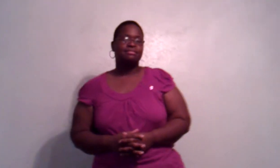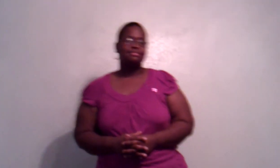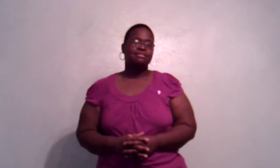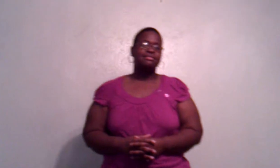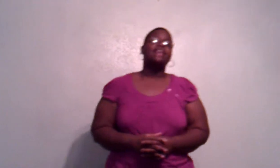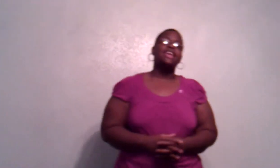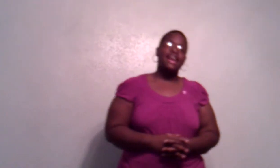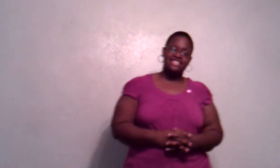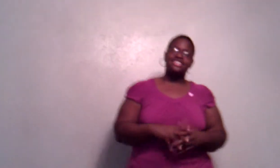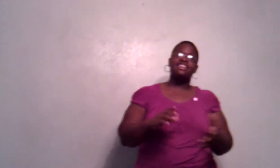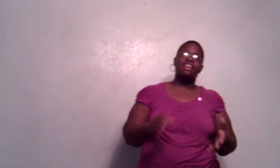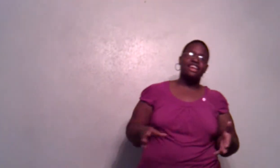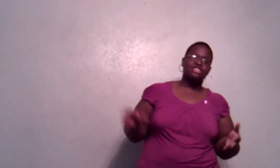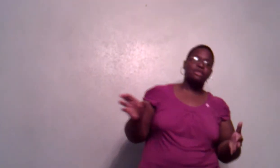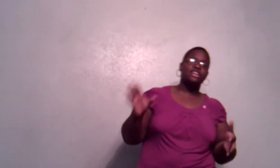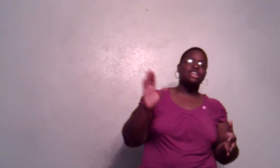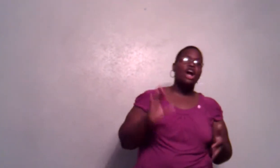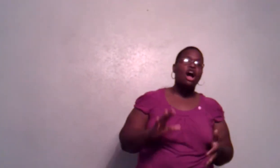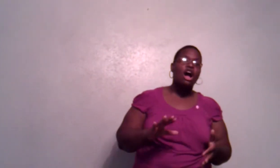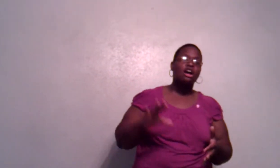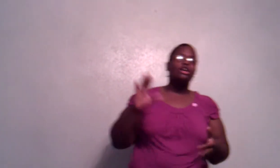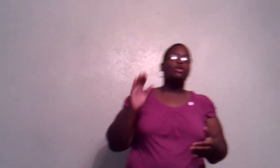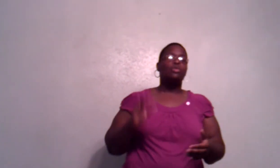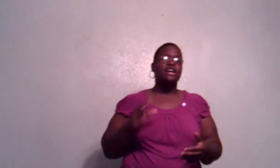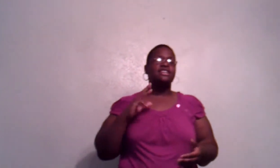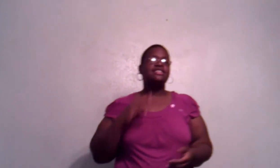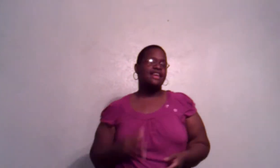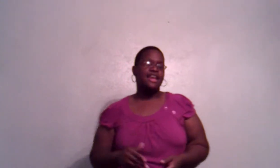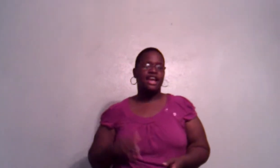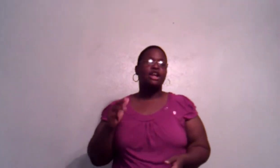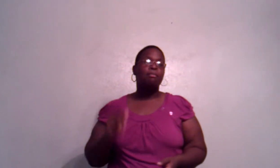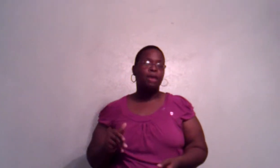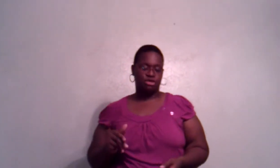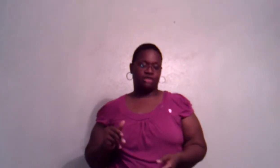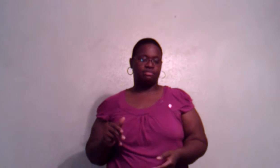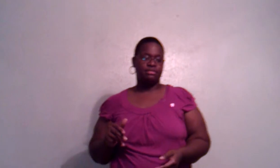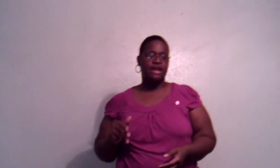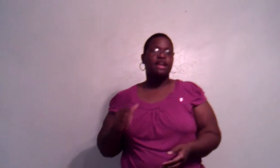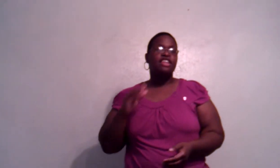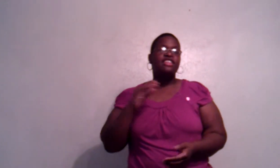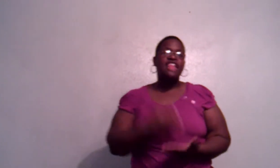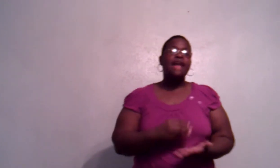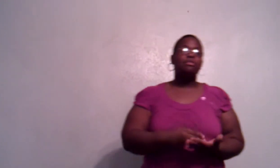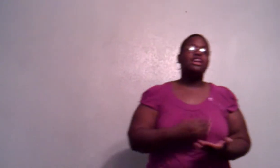Kinetic energy? Yes, that's kinetic energy because the car was in motion. That brings us